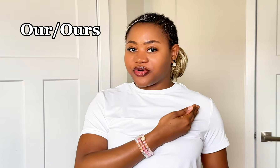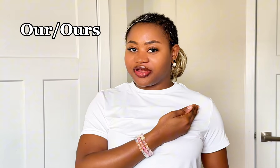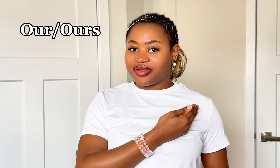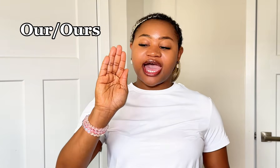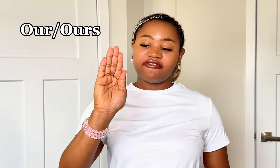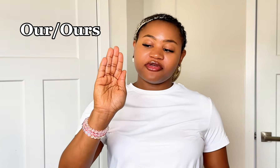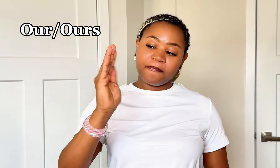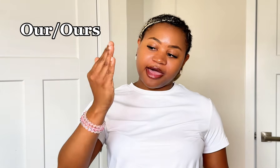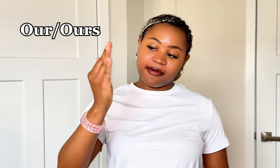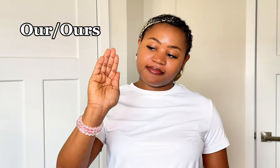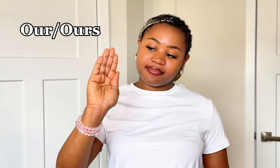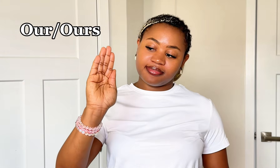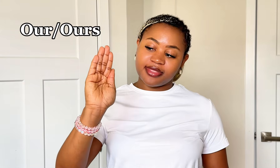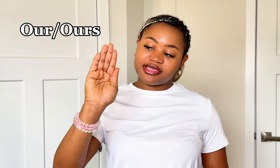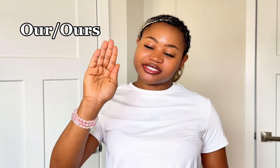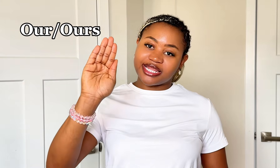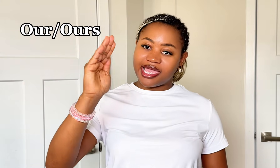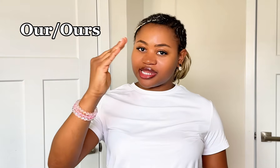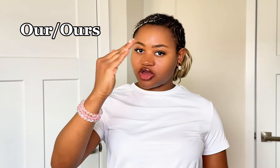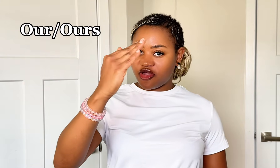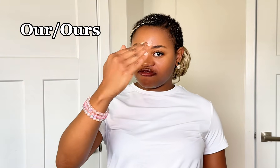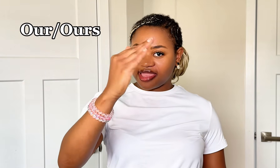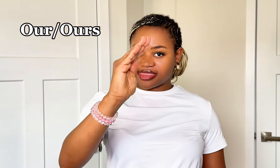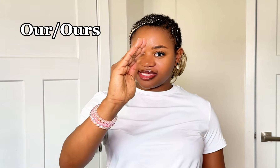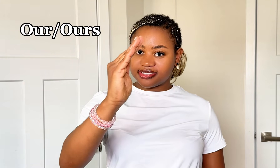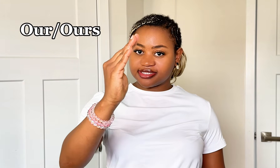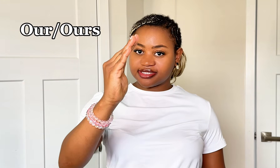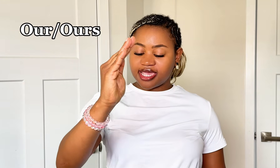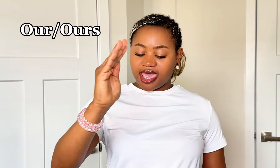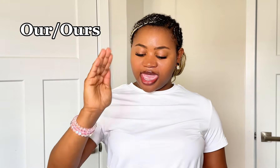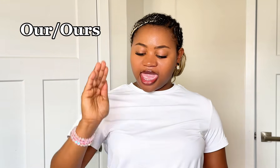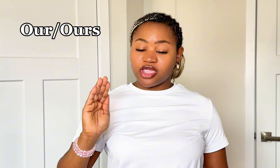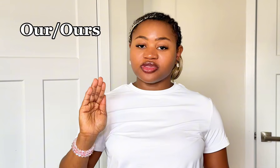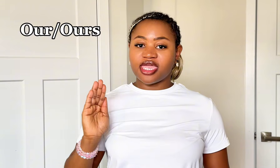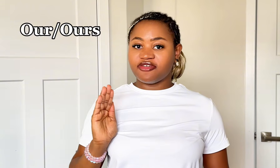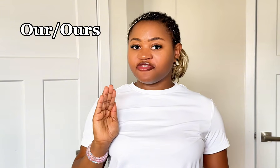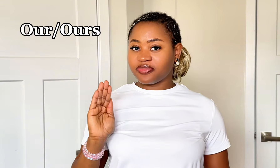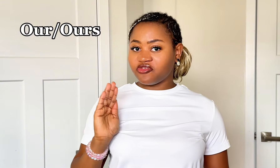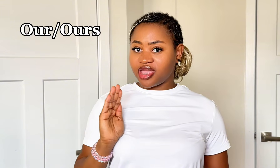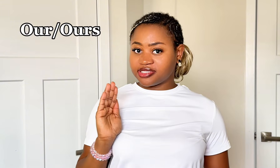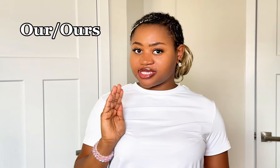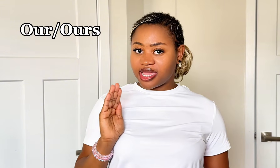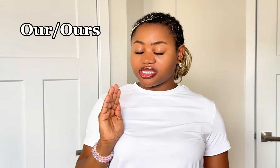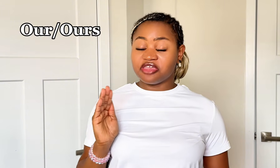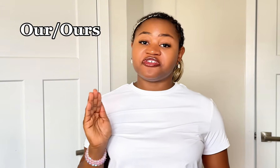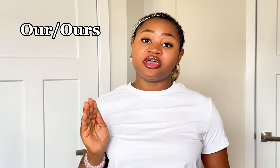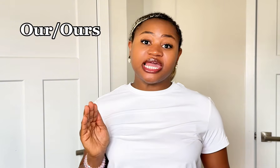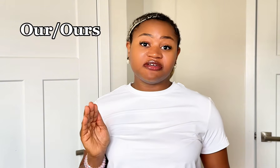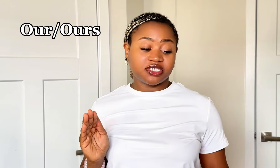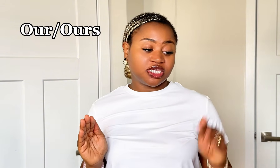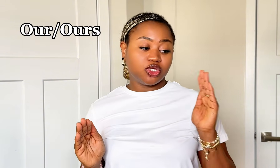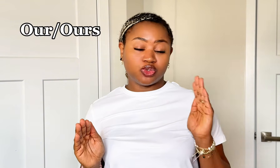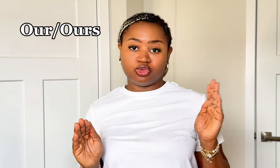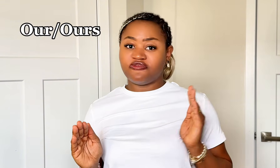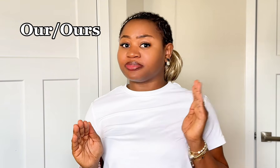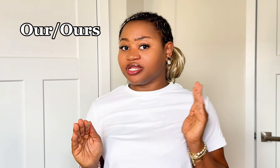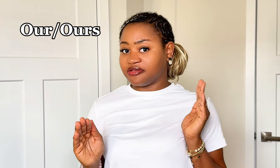Our. You have your palm slightly curved like this and you take it from the right side. If you're a lefty, you do it from the left